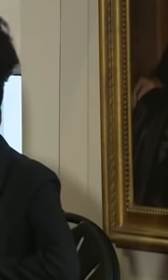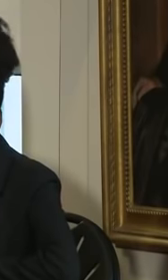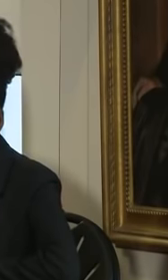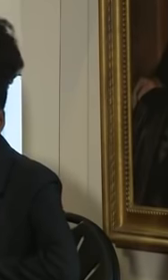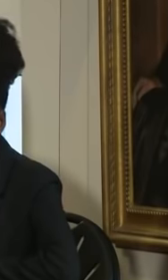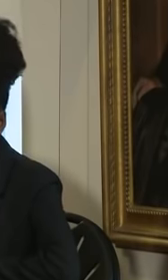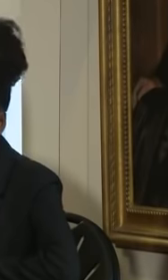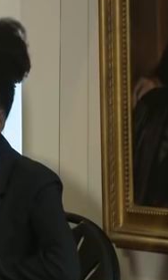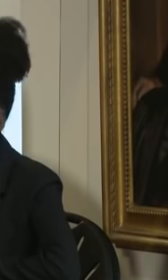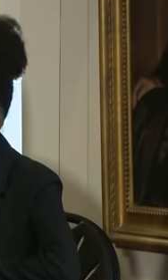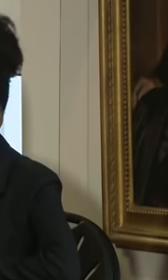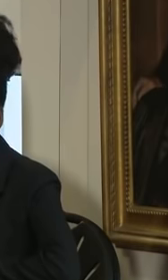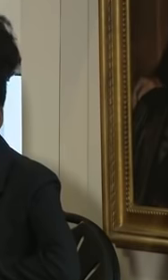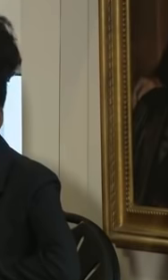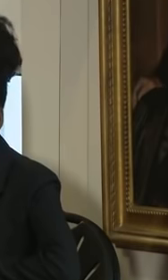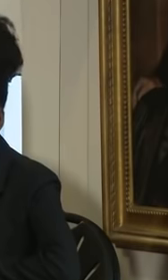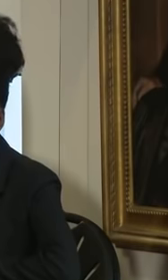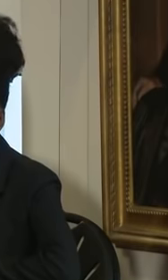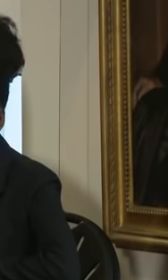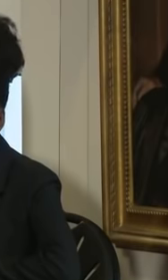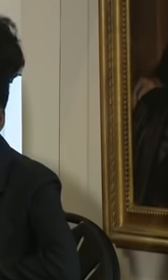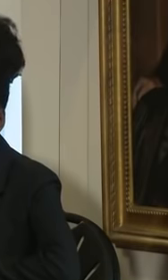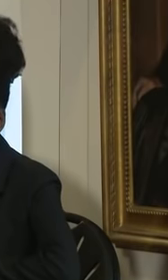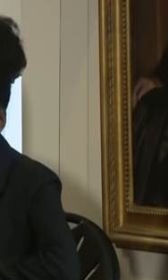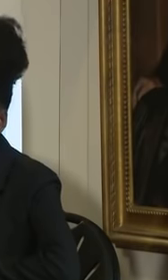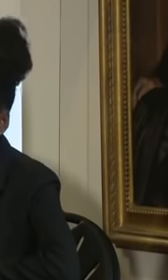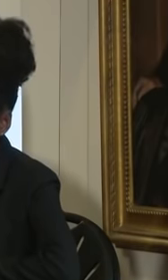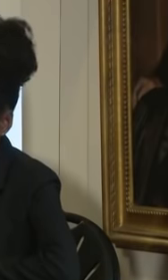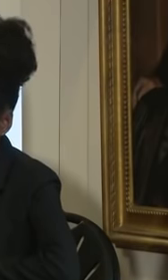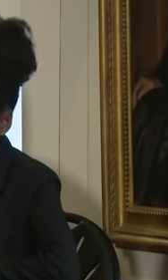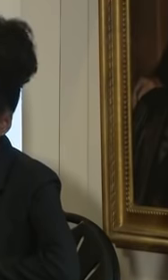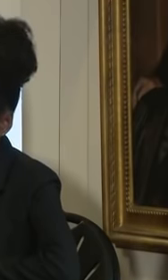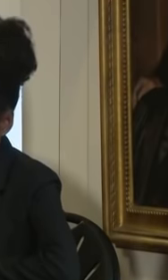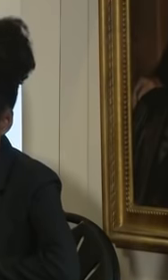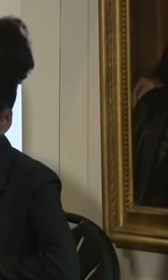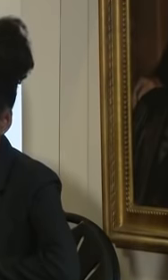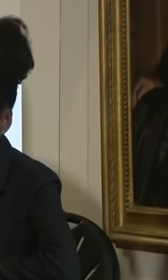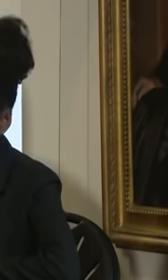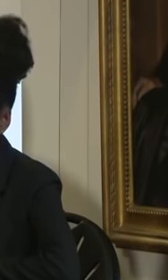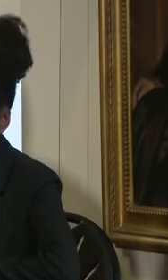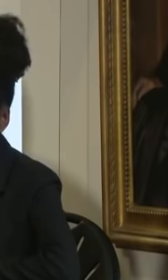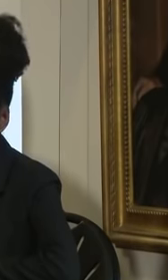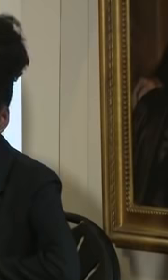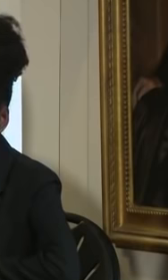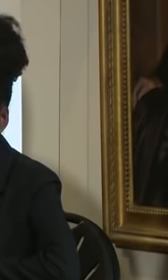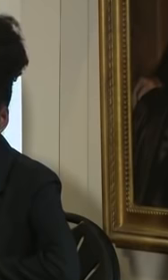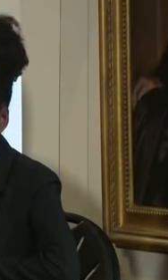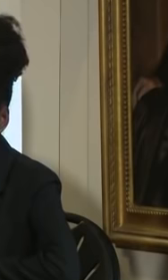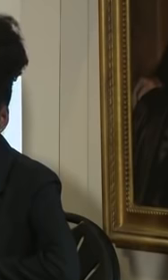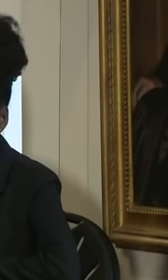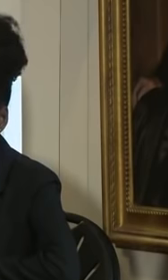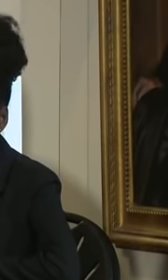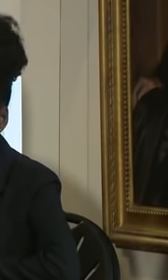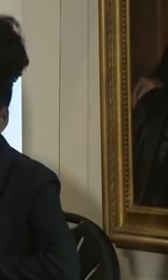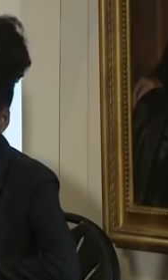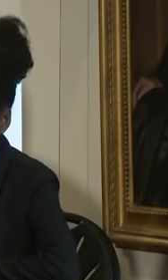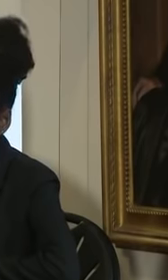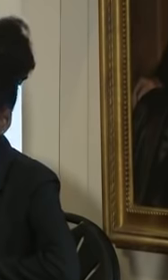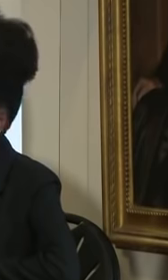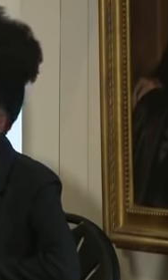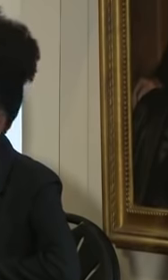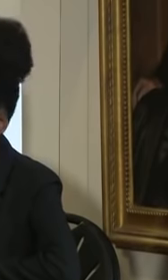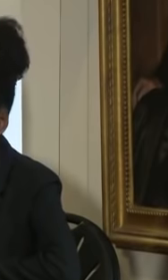home. While many institutions have already made the decision to move instruction online, the governor's executive order that he's signing today